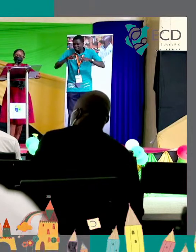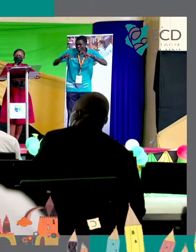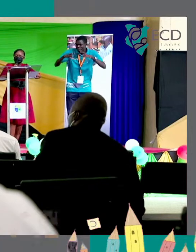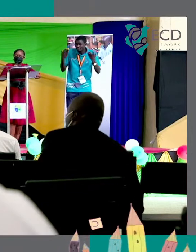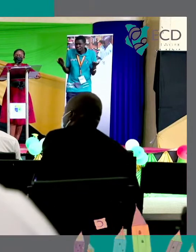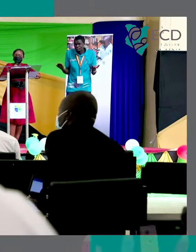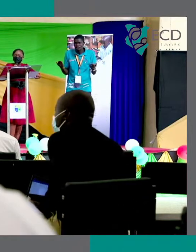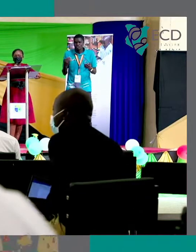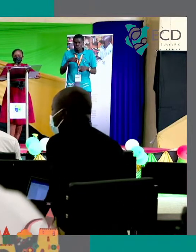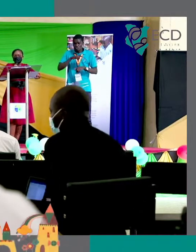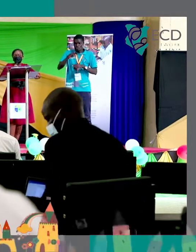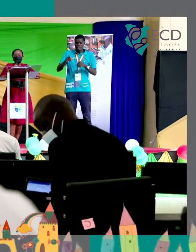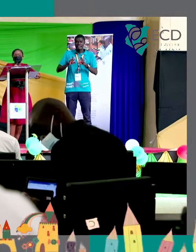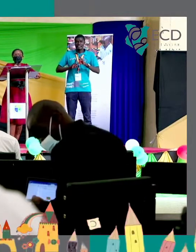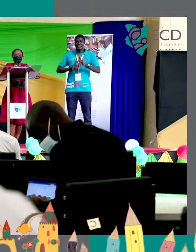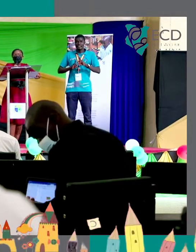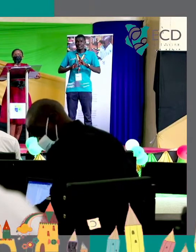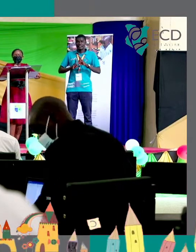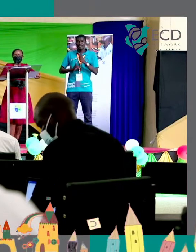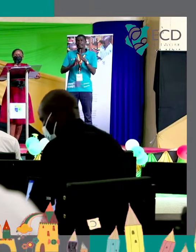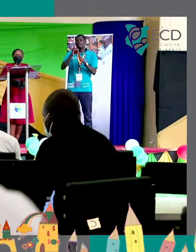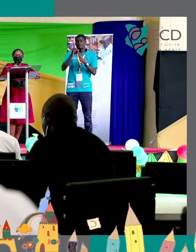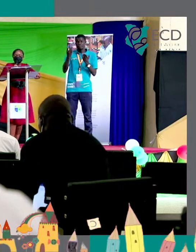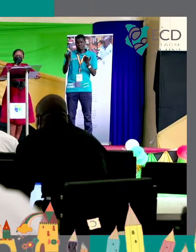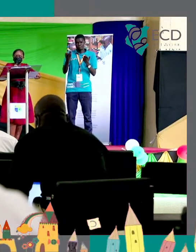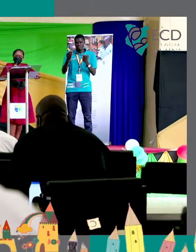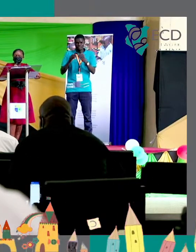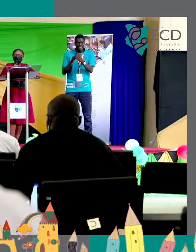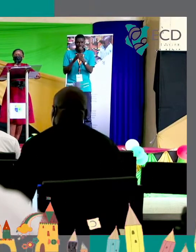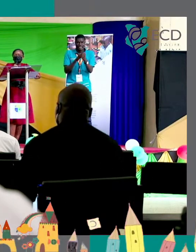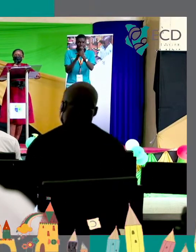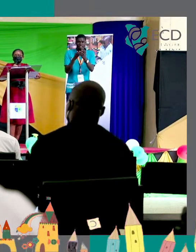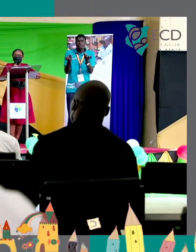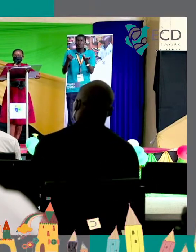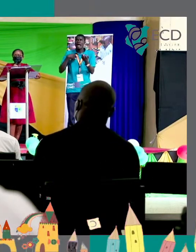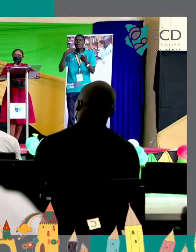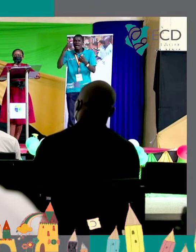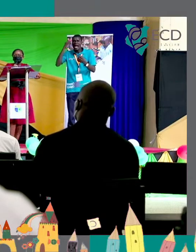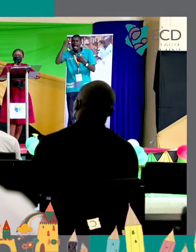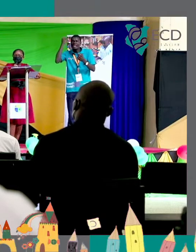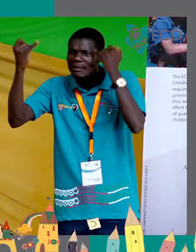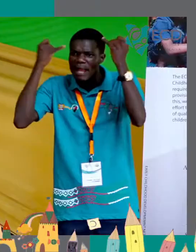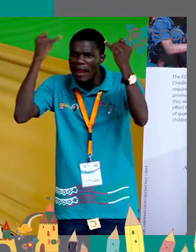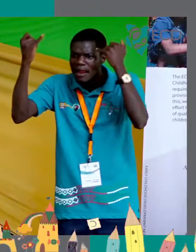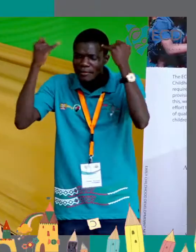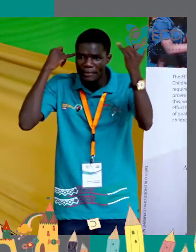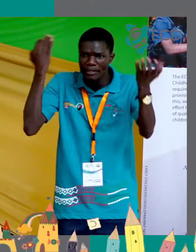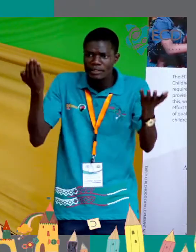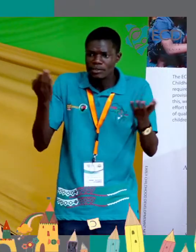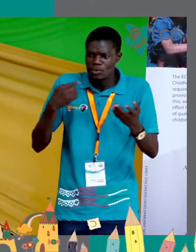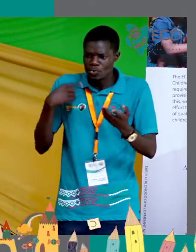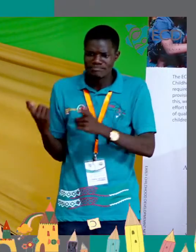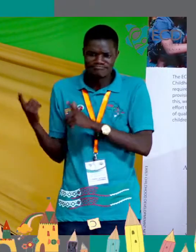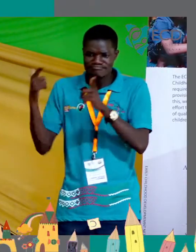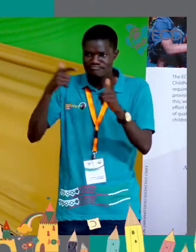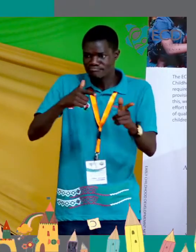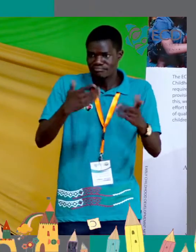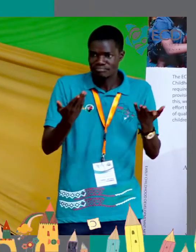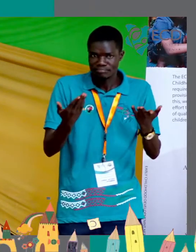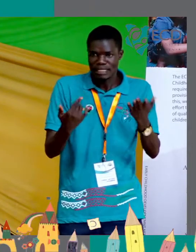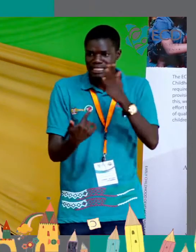on service delivery. Now innovations came up and we all went digital,